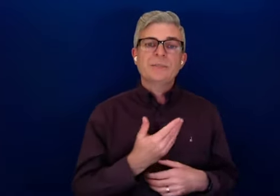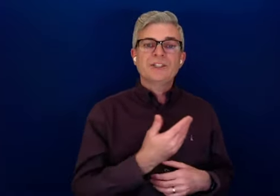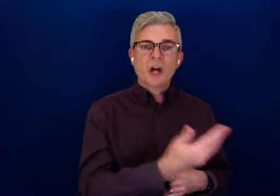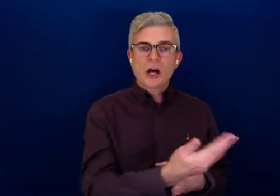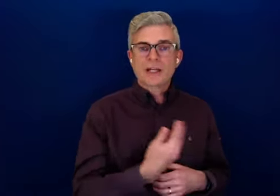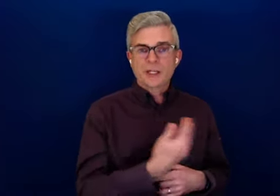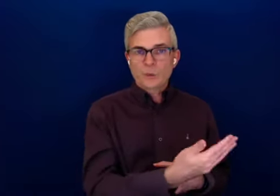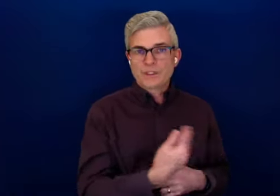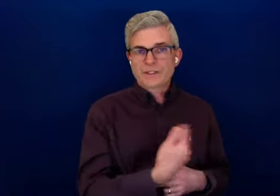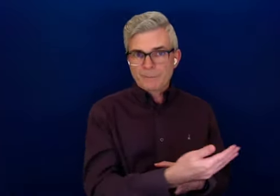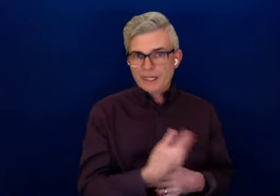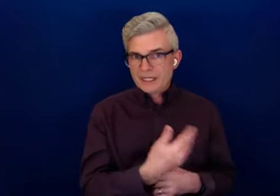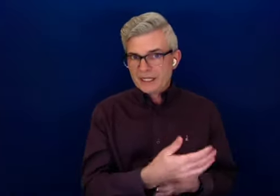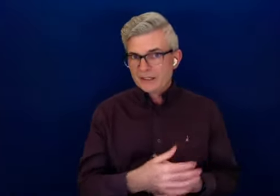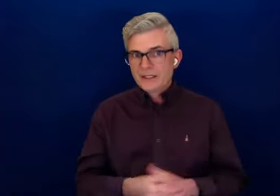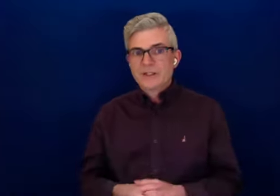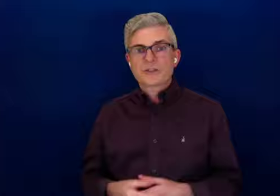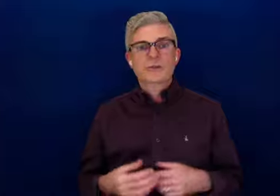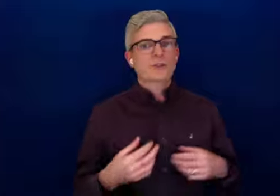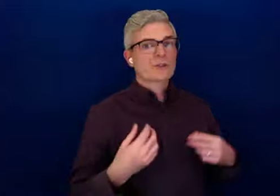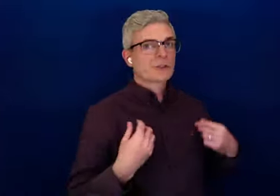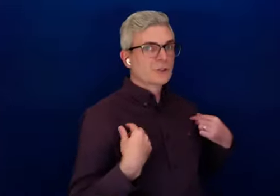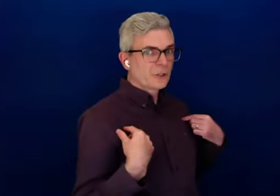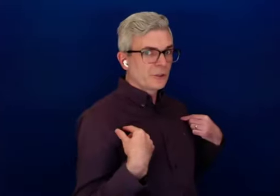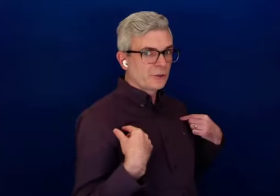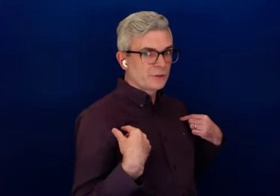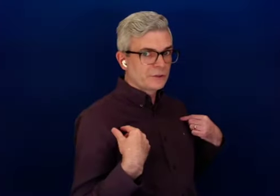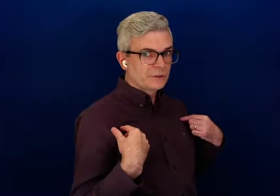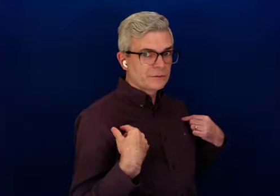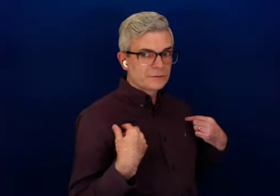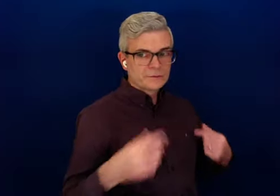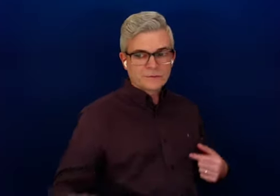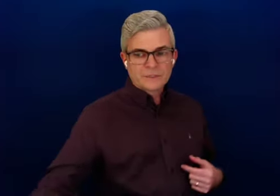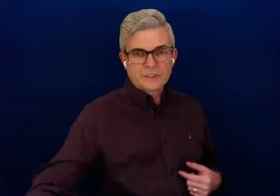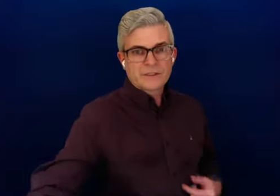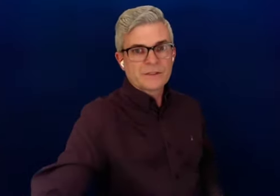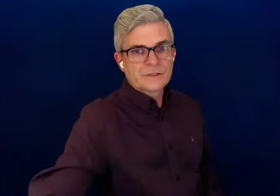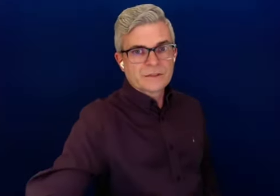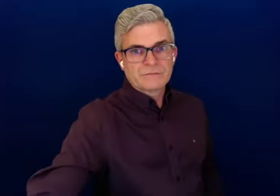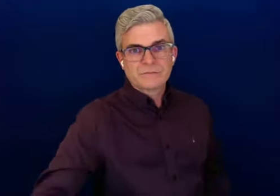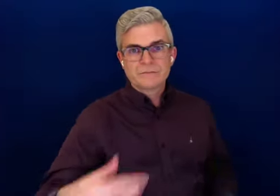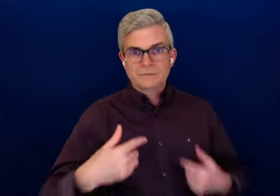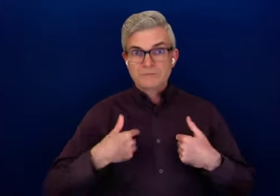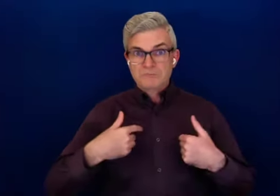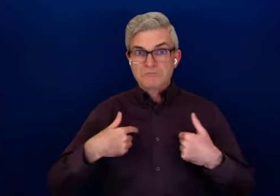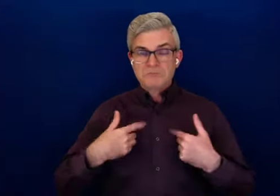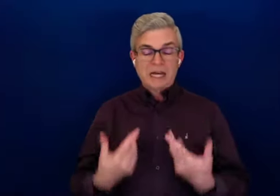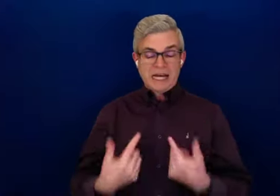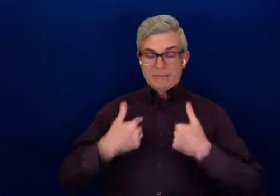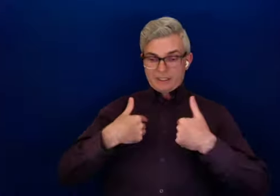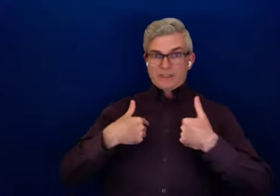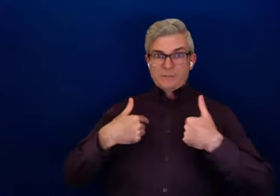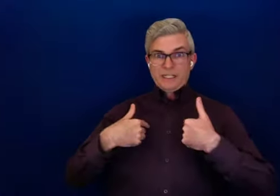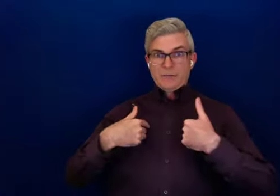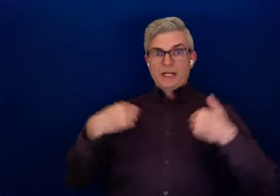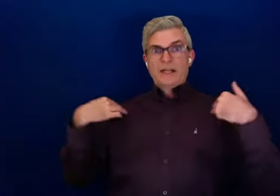be talking with somebody. So you should turn, this is this is me, right?